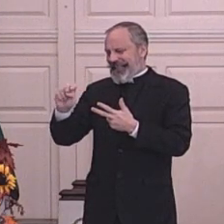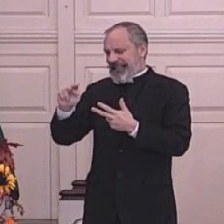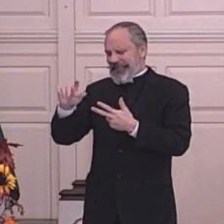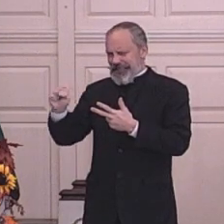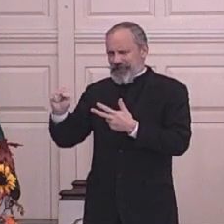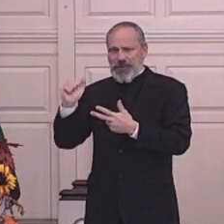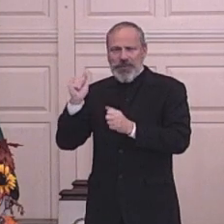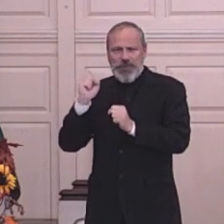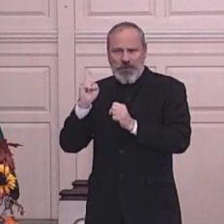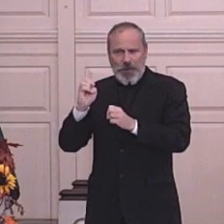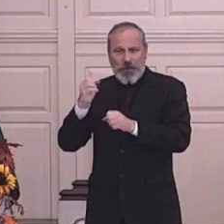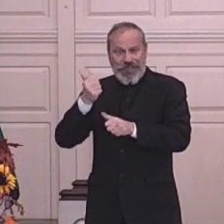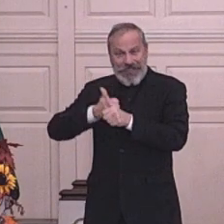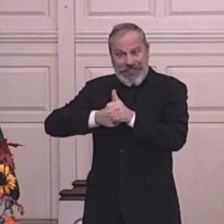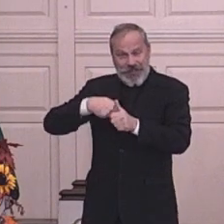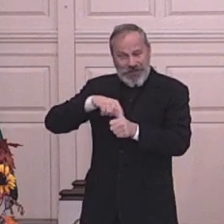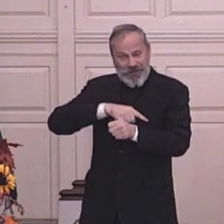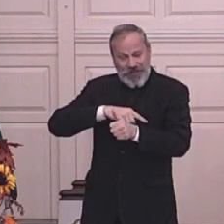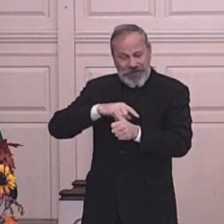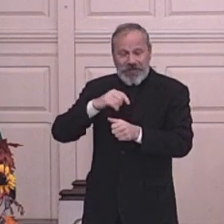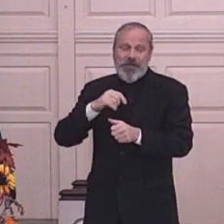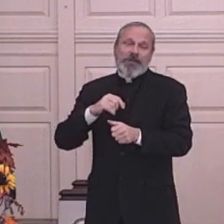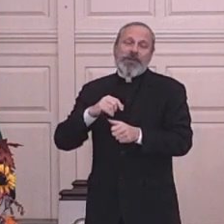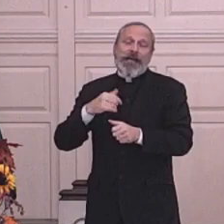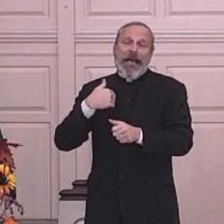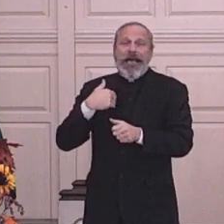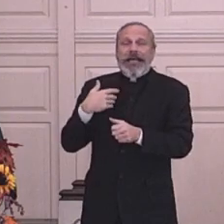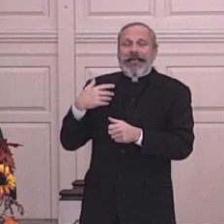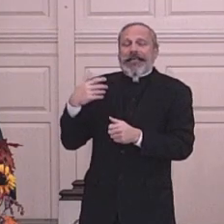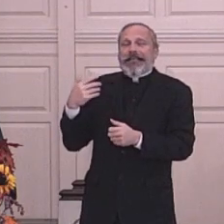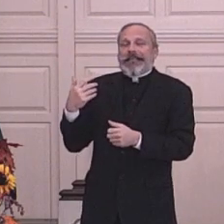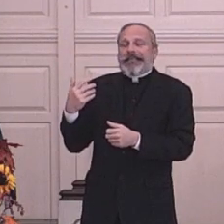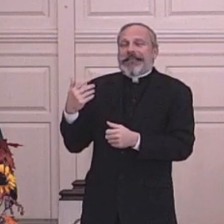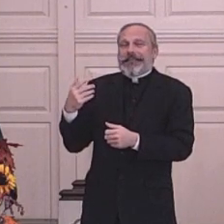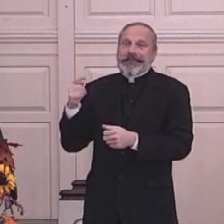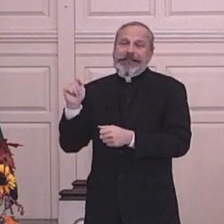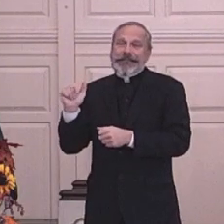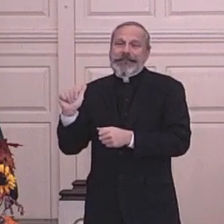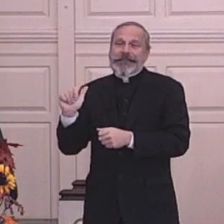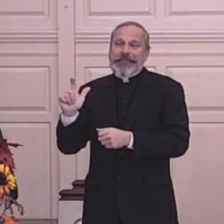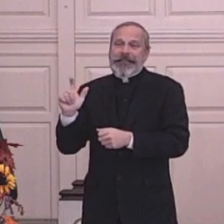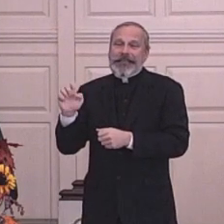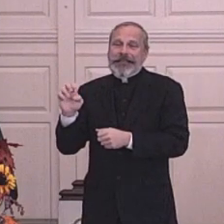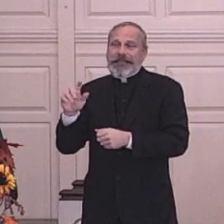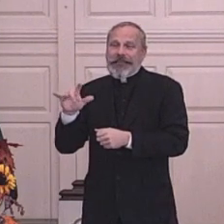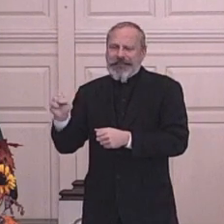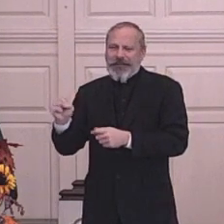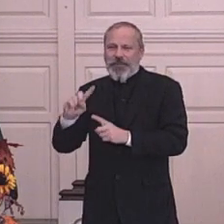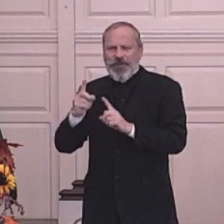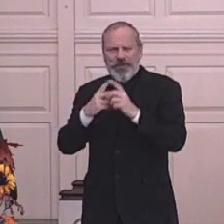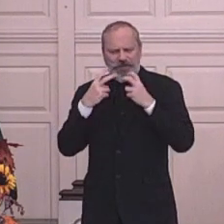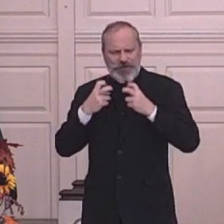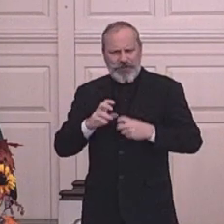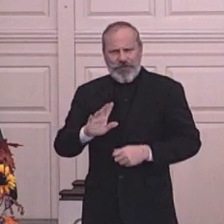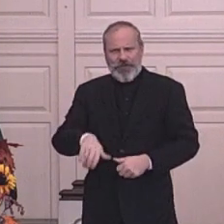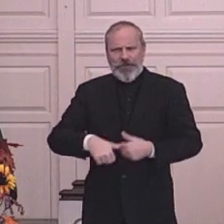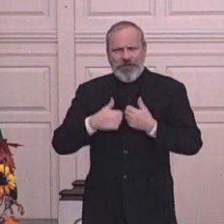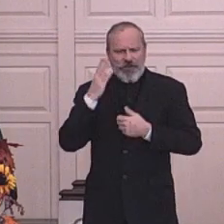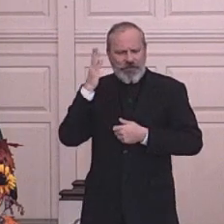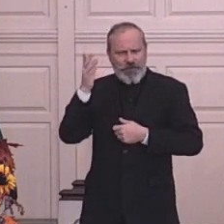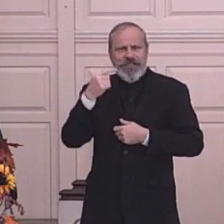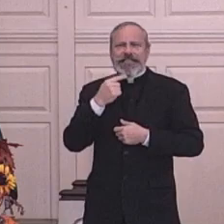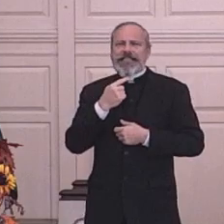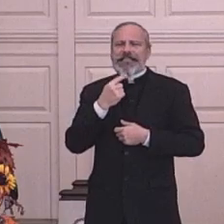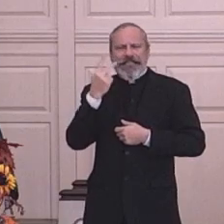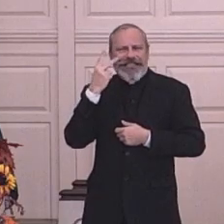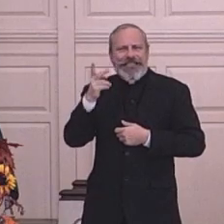way, the generosity of God, each of us has received a talent. When you examine your life, you'll see a certain uniqueness